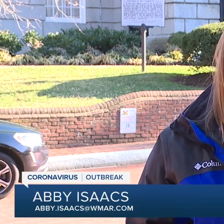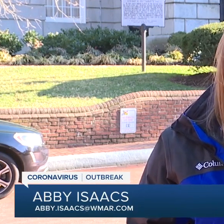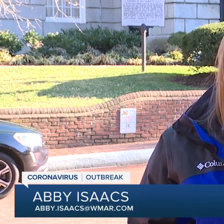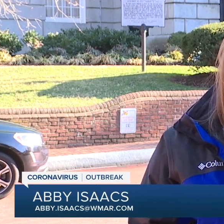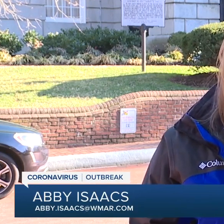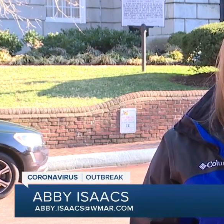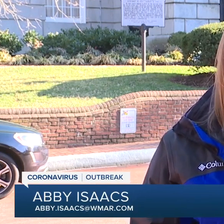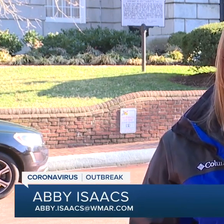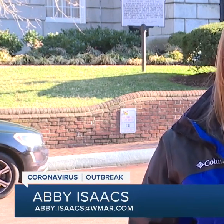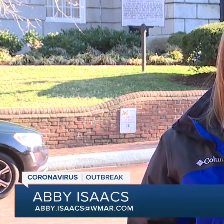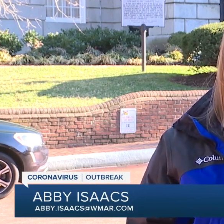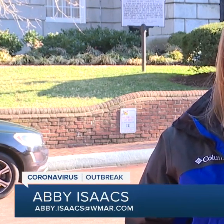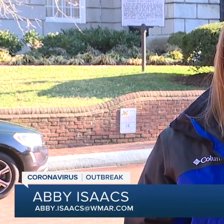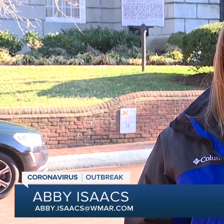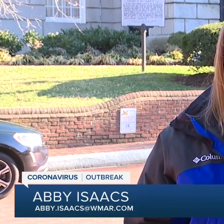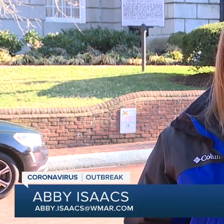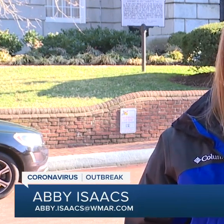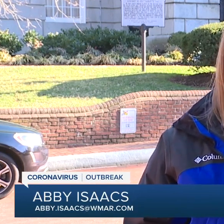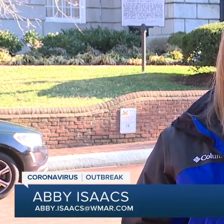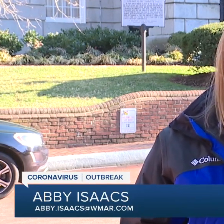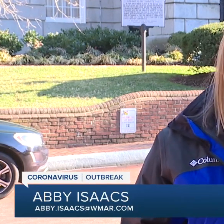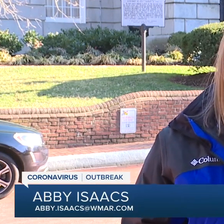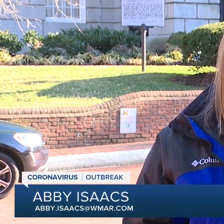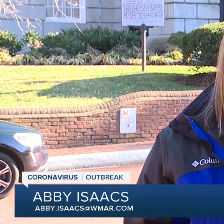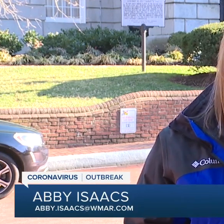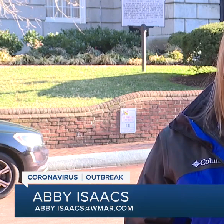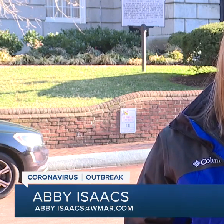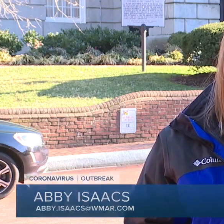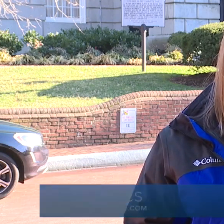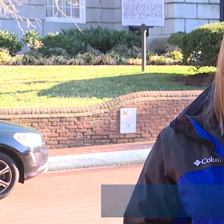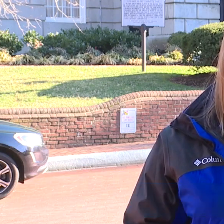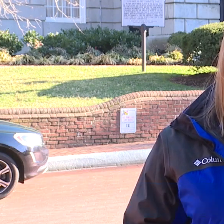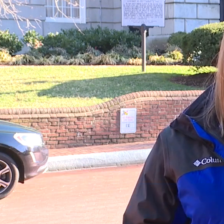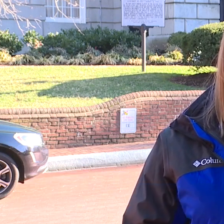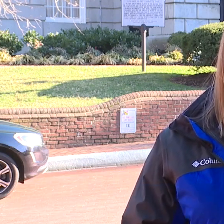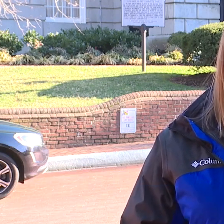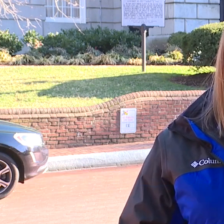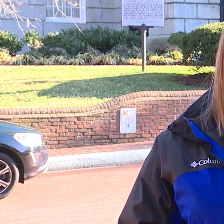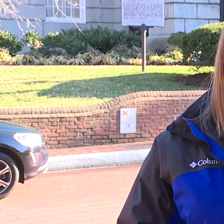grand prize of $1 million. In Annapolis, Abby Isaacs, WMAR 2 News.